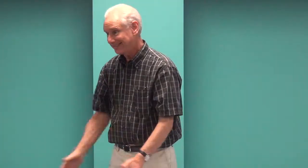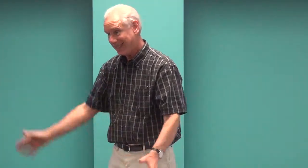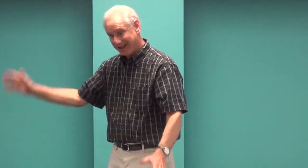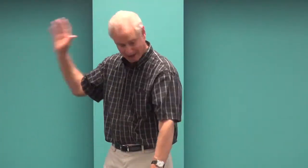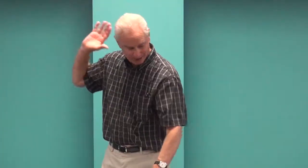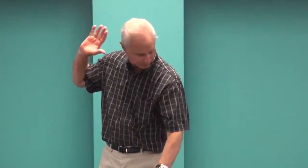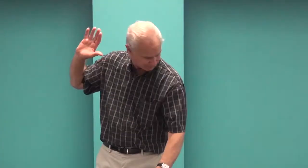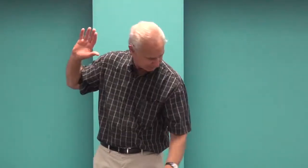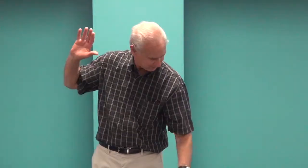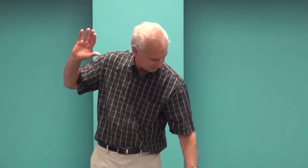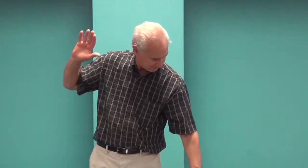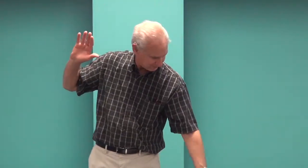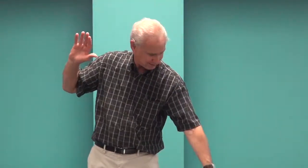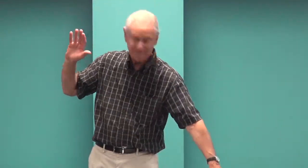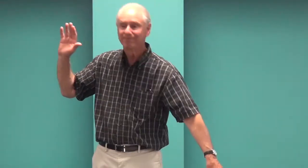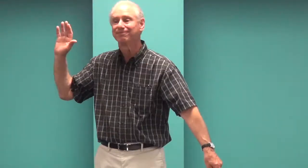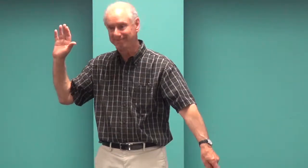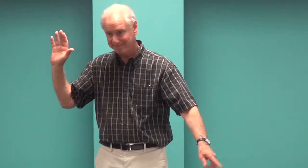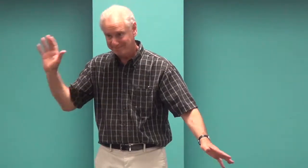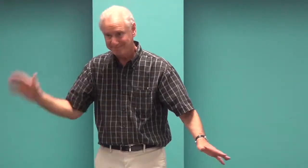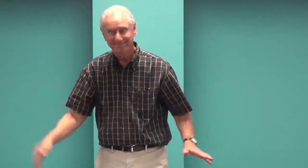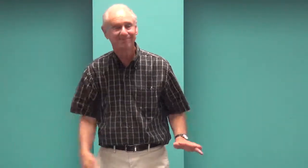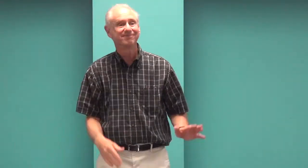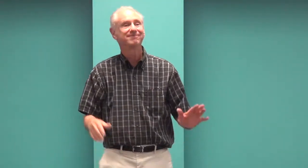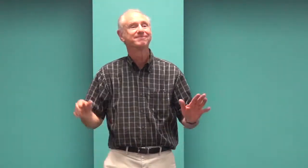1978. I met them when I was a graduate student, a long time ago.